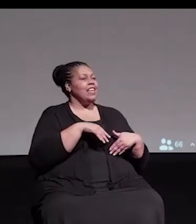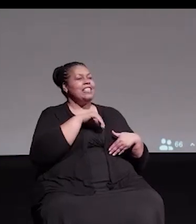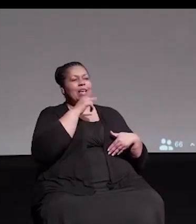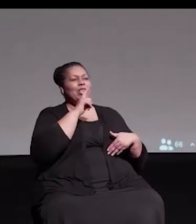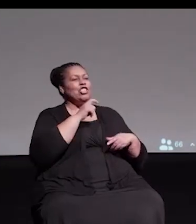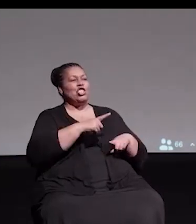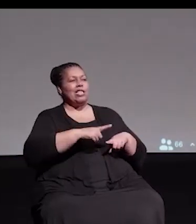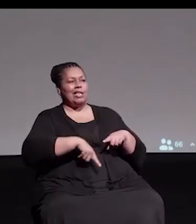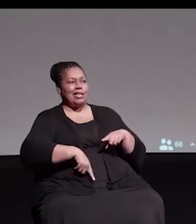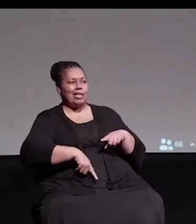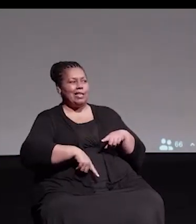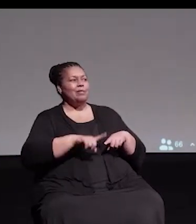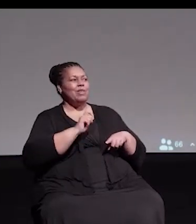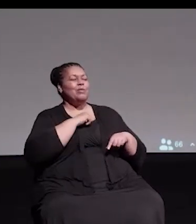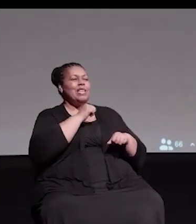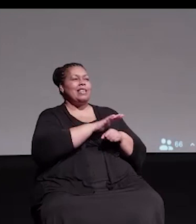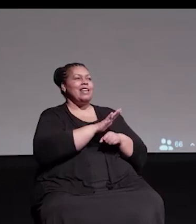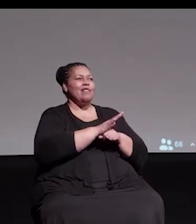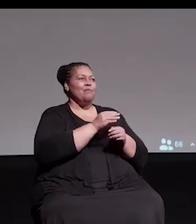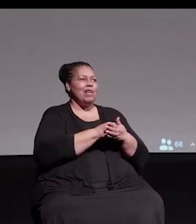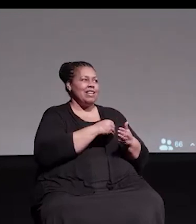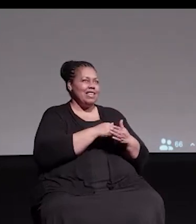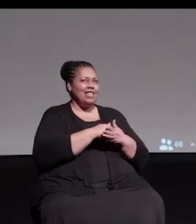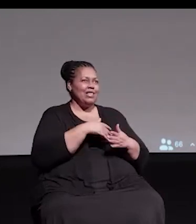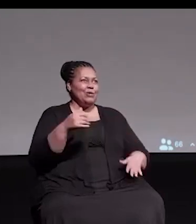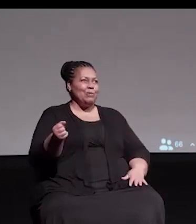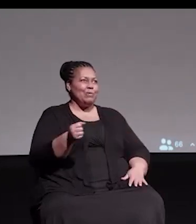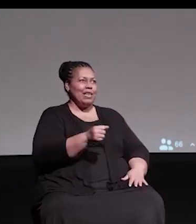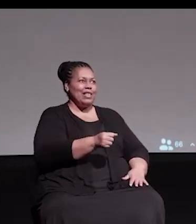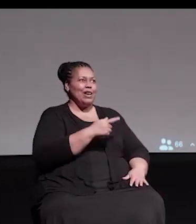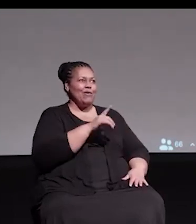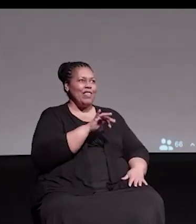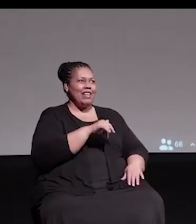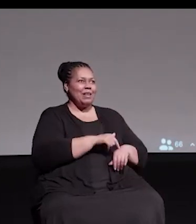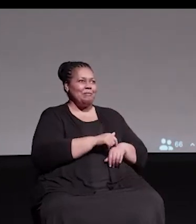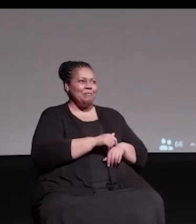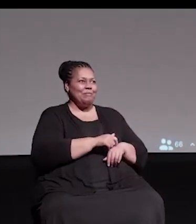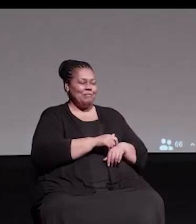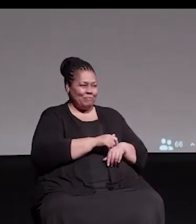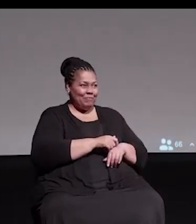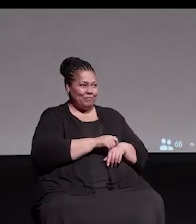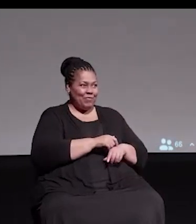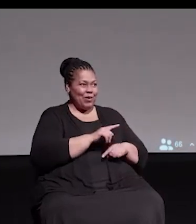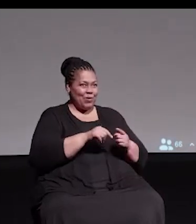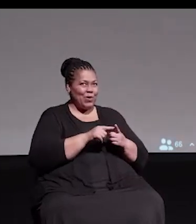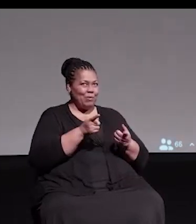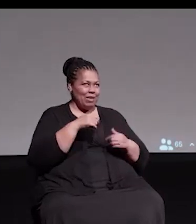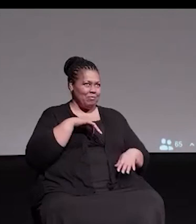couldn't, it's because there was not enough money to have her around for the times when it would be